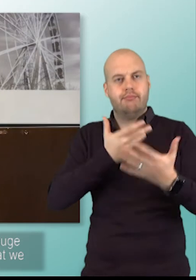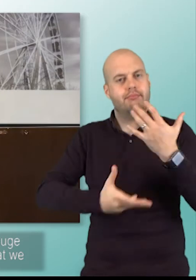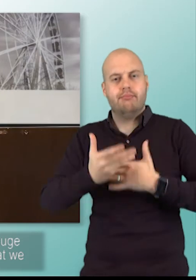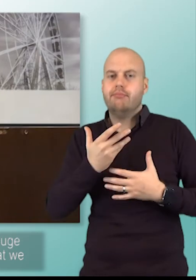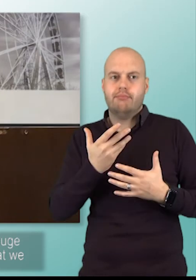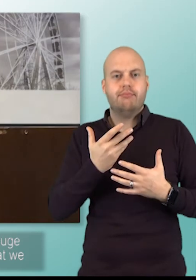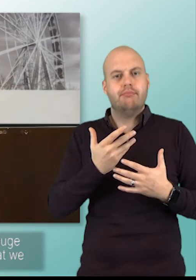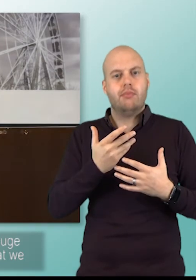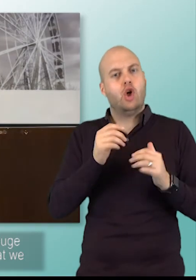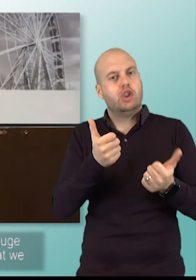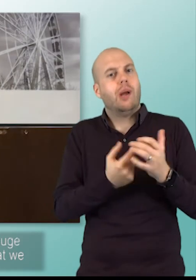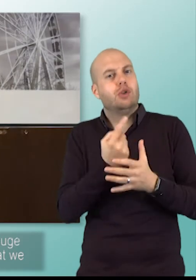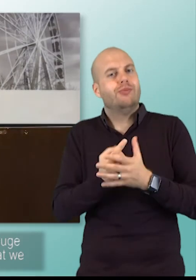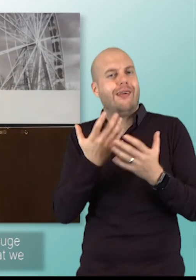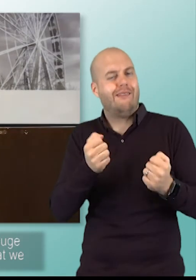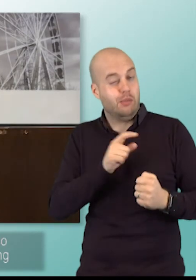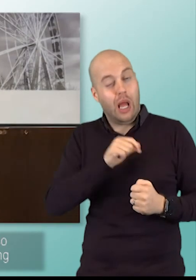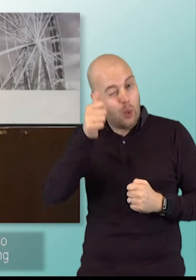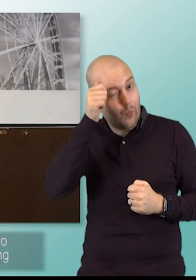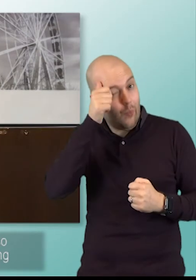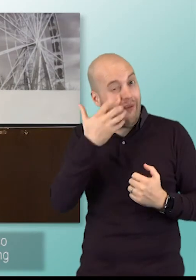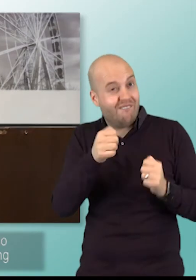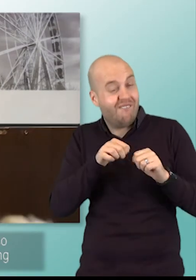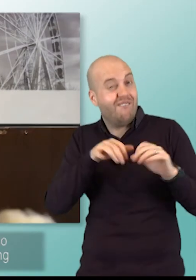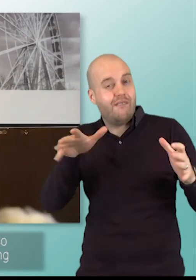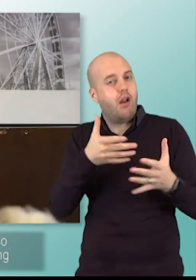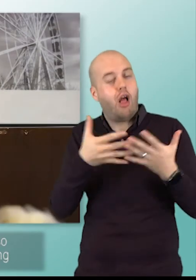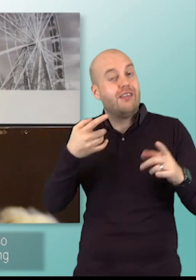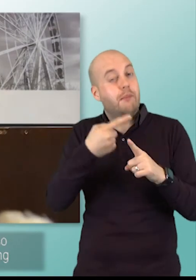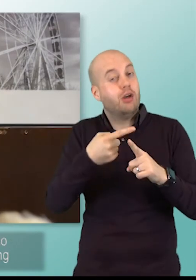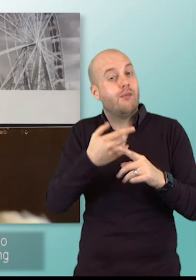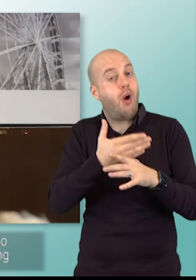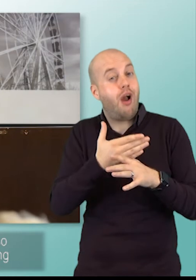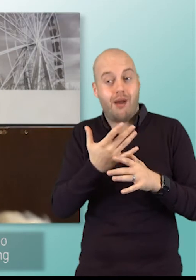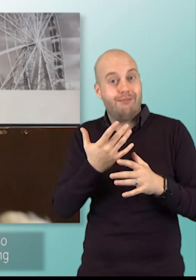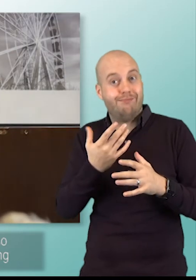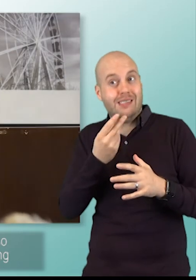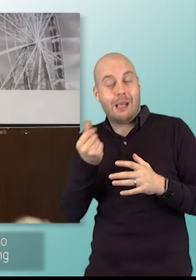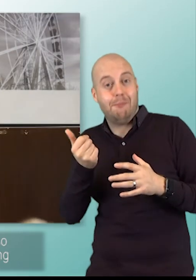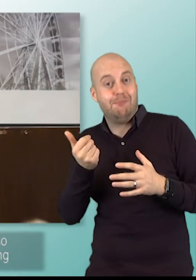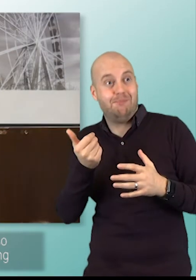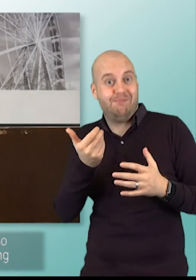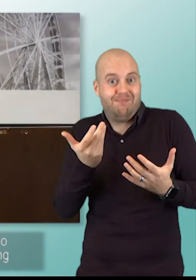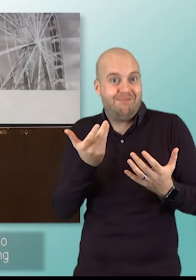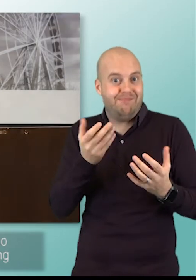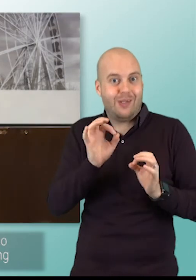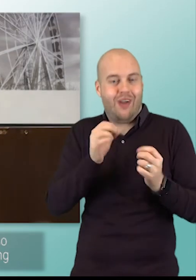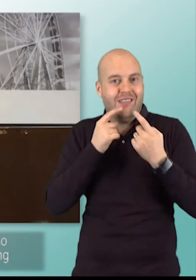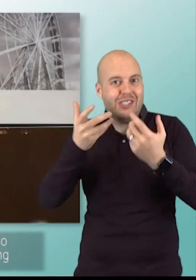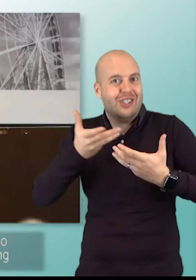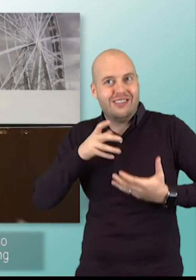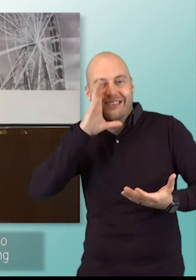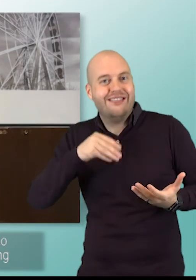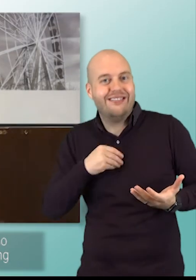of positive work being done, and it's the bit that we don't hear about. there was a report a year or so ago that